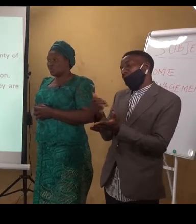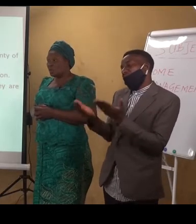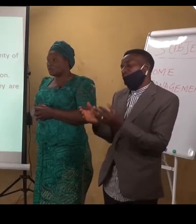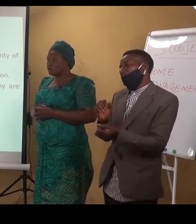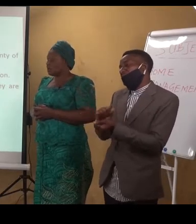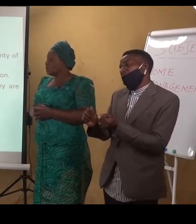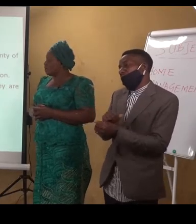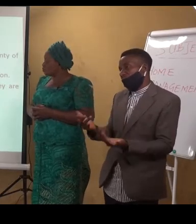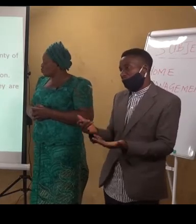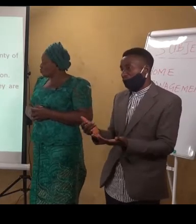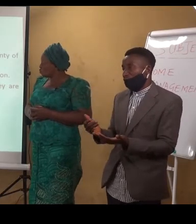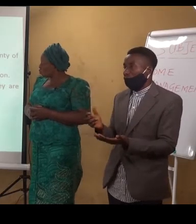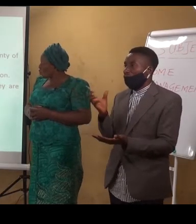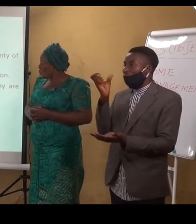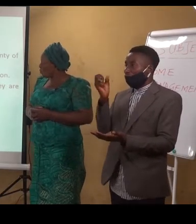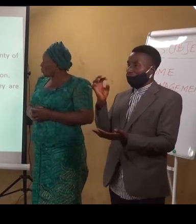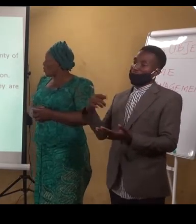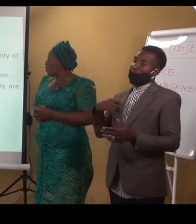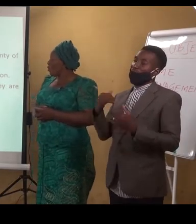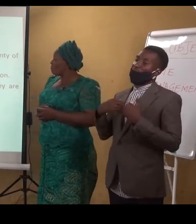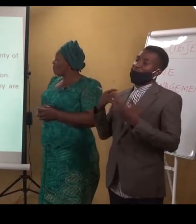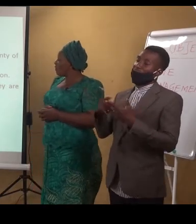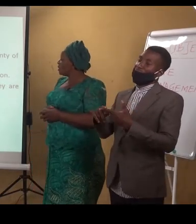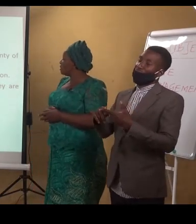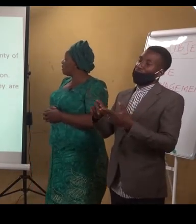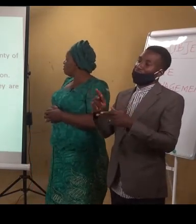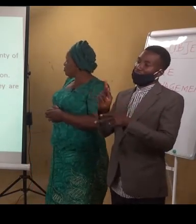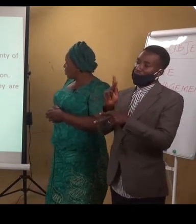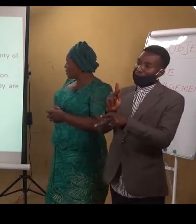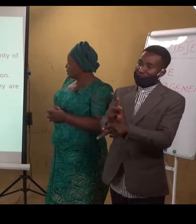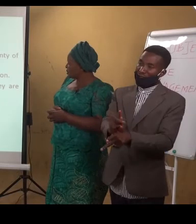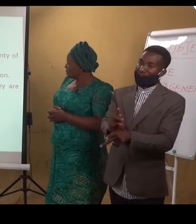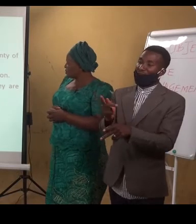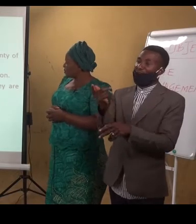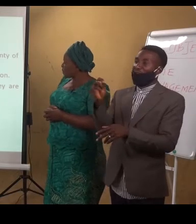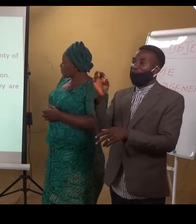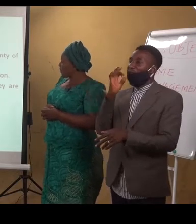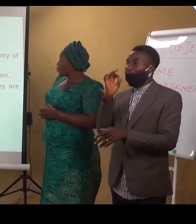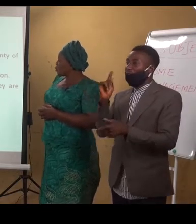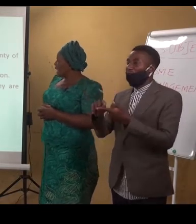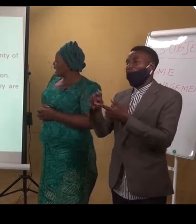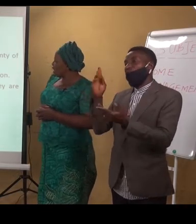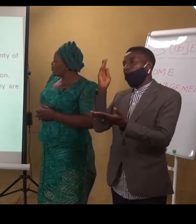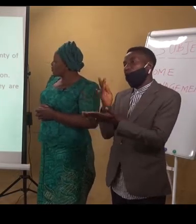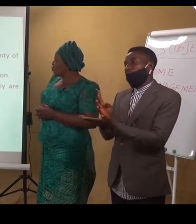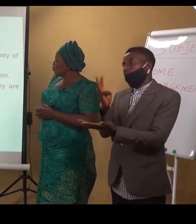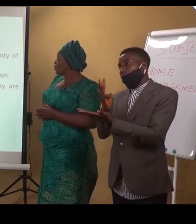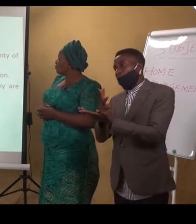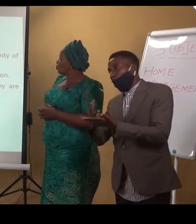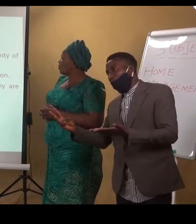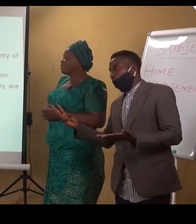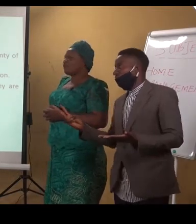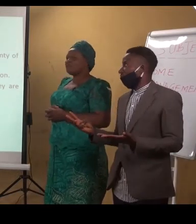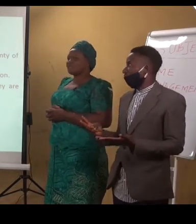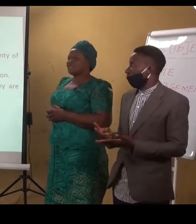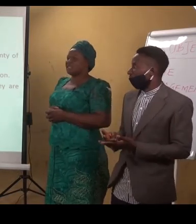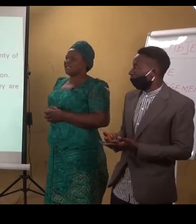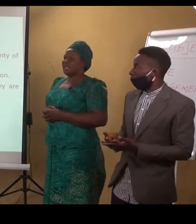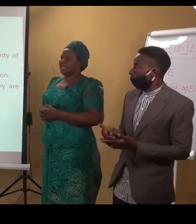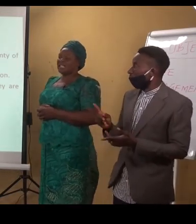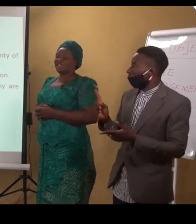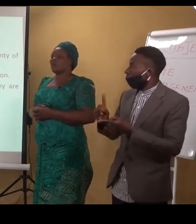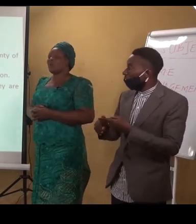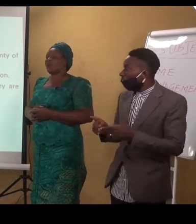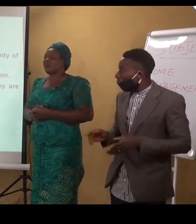is to what? Is to stop or avoid wastage. To allow for the use of food during the